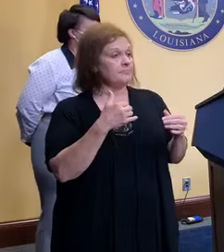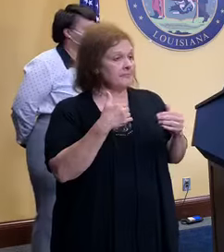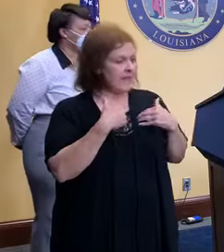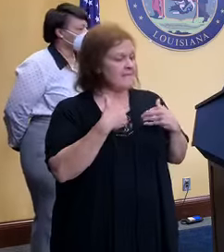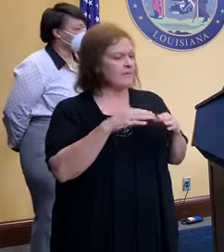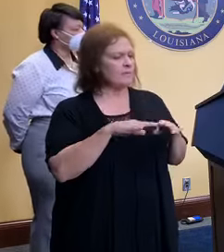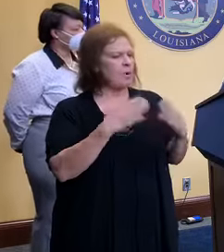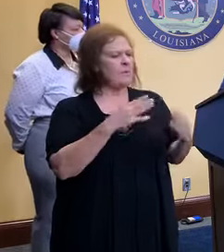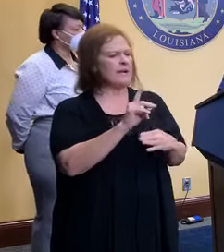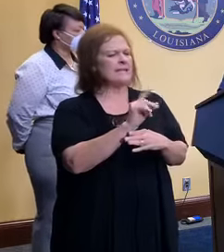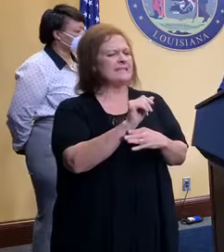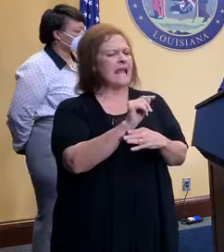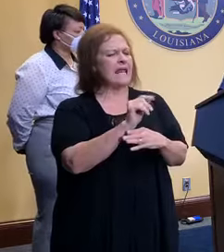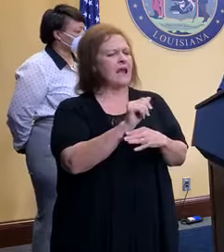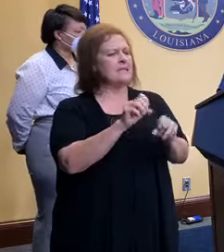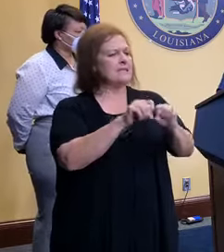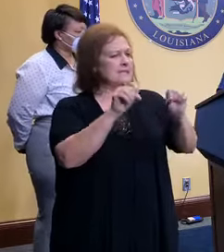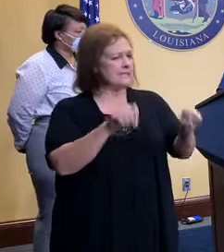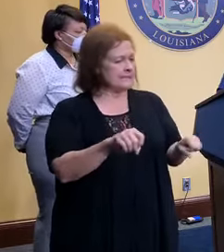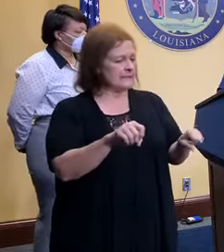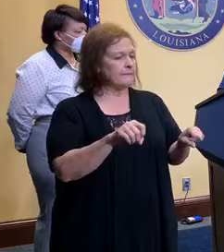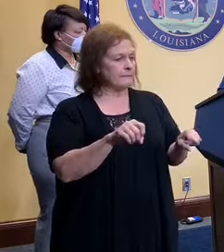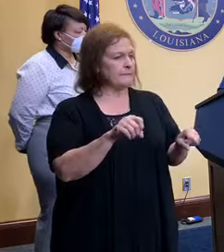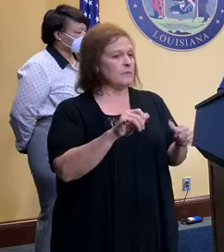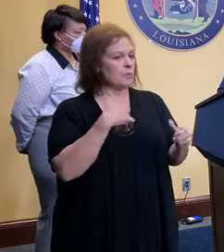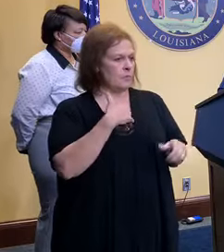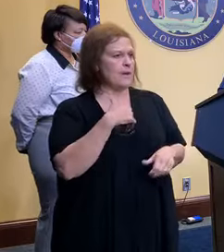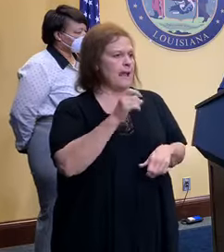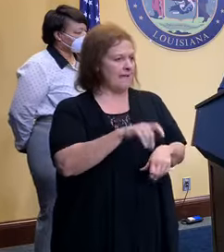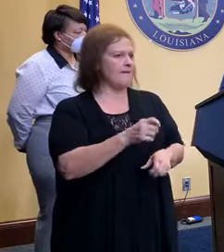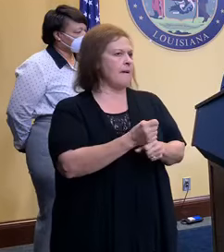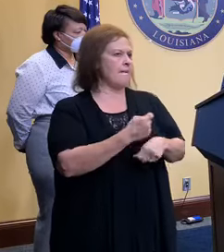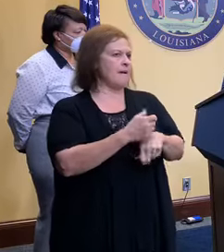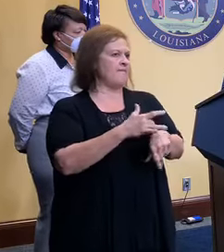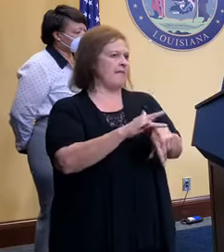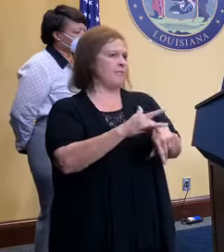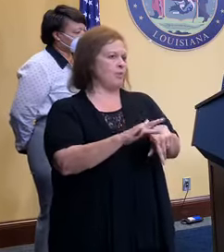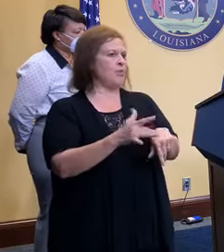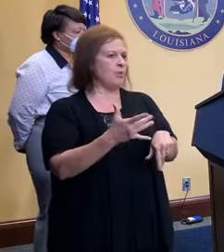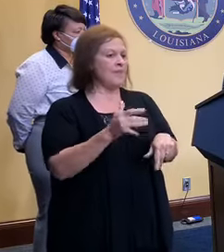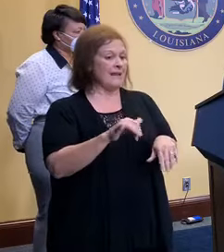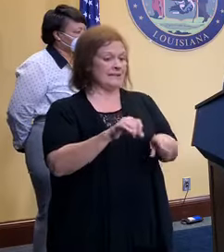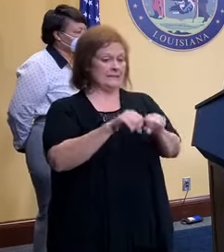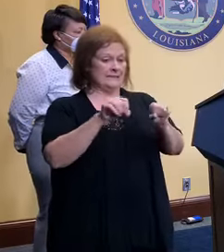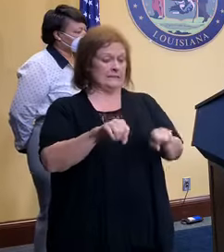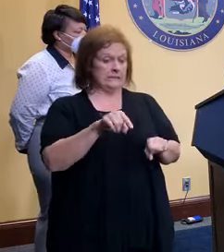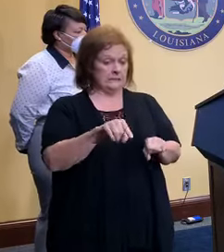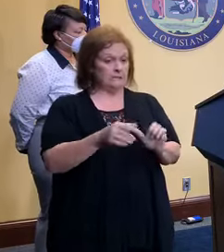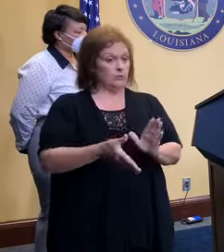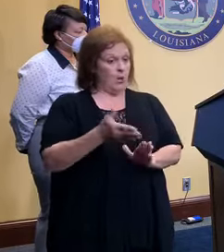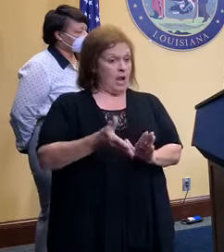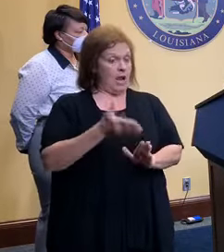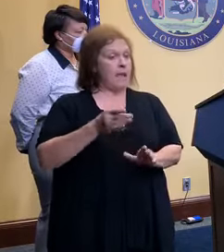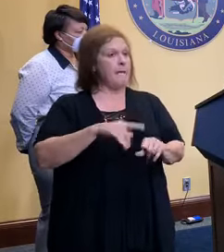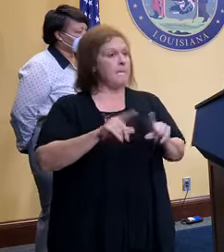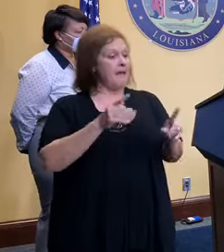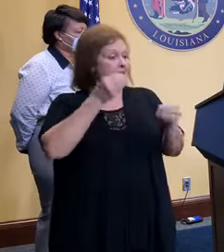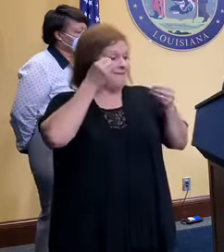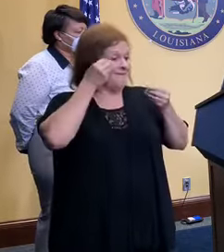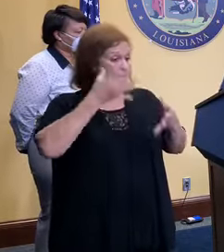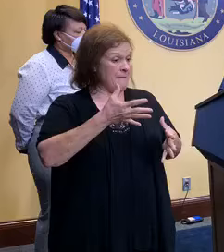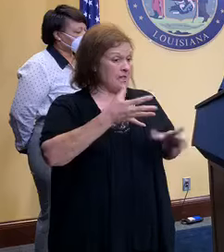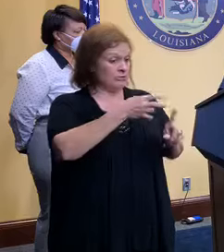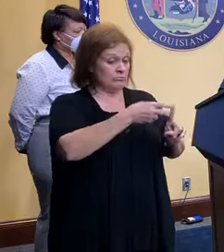data systems that we have to make available. So that is, the systems might be up and running, but the